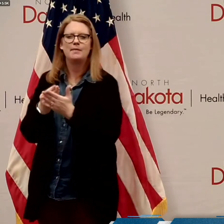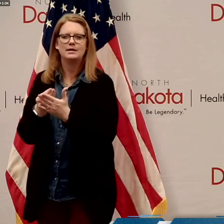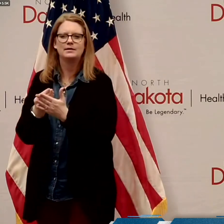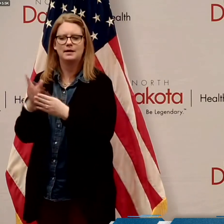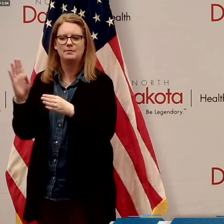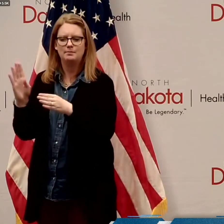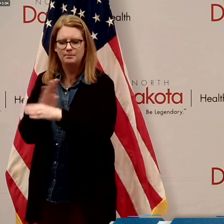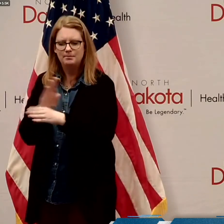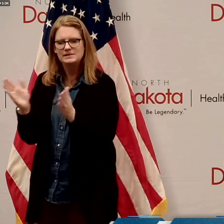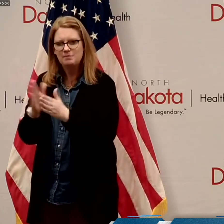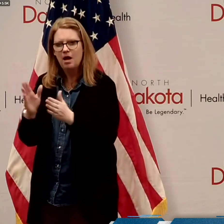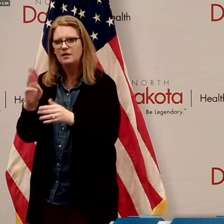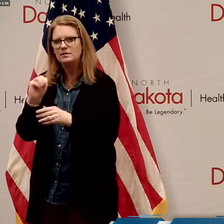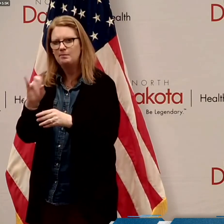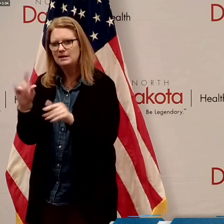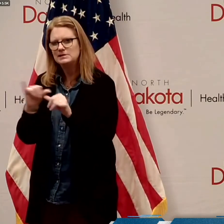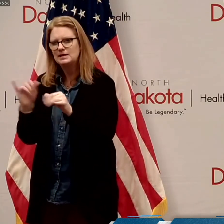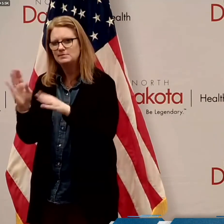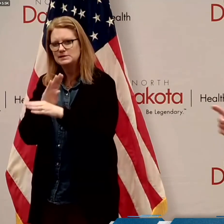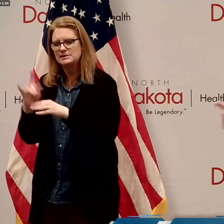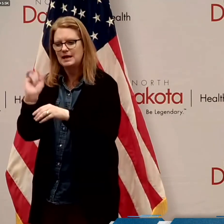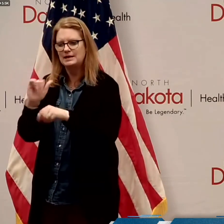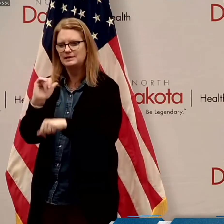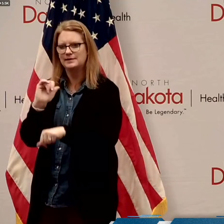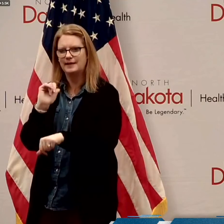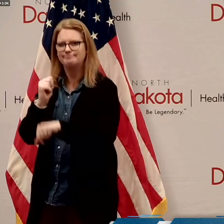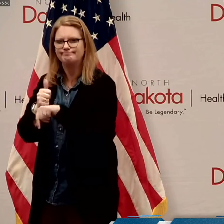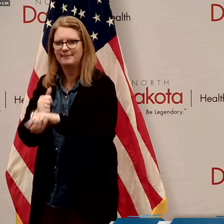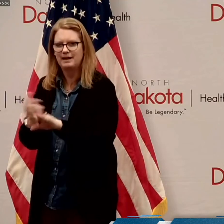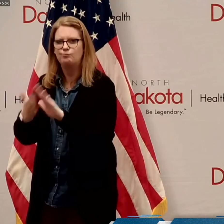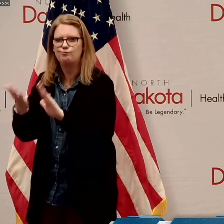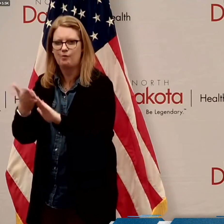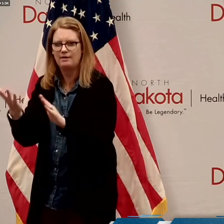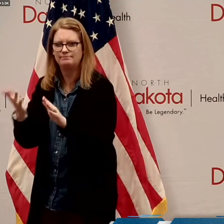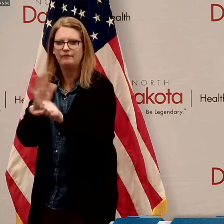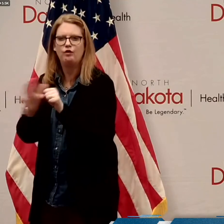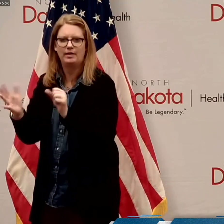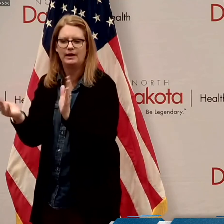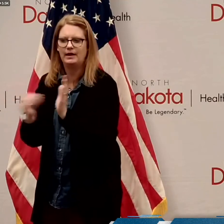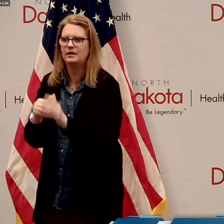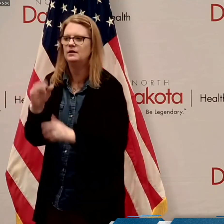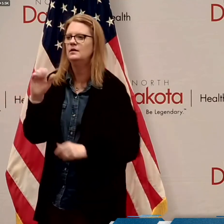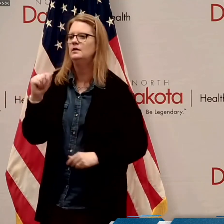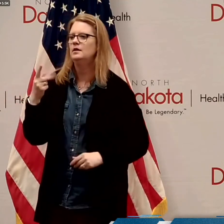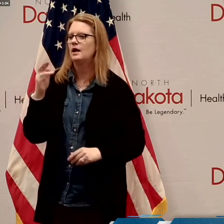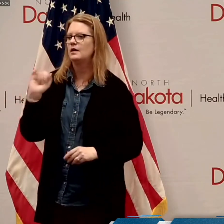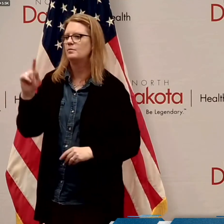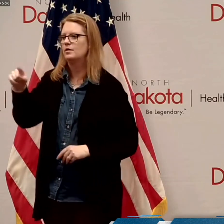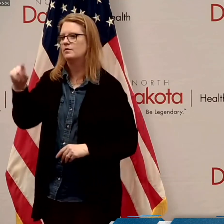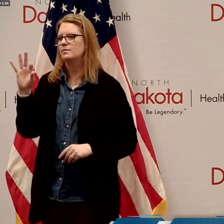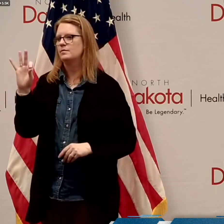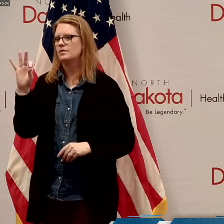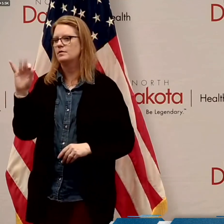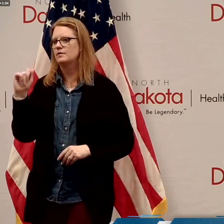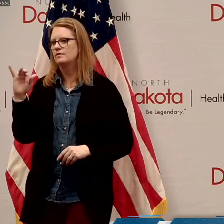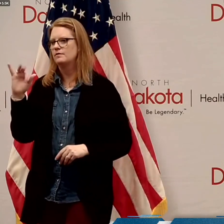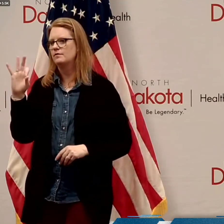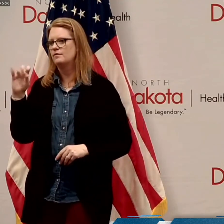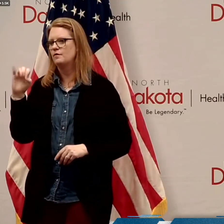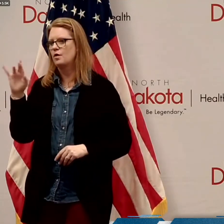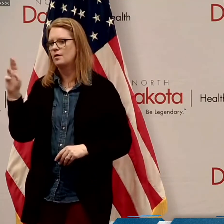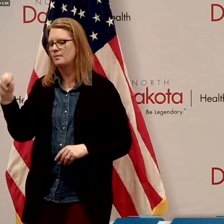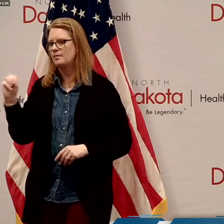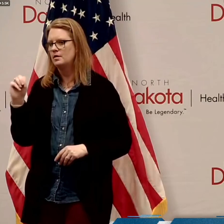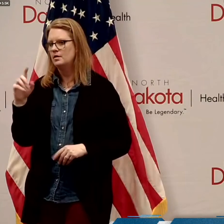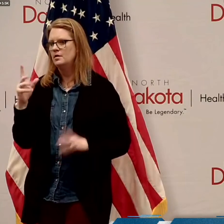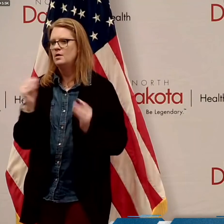businesses, small and mid-sized businesses. Online, and then to Lane. April Baumgarten with the Forum of Fargo-Moorhead. We're starting to